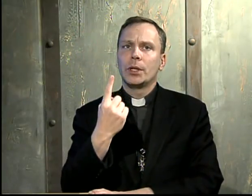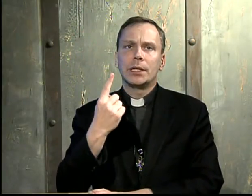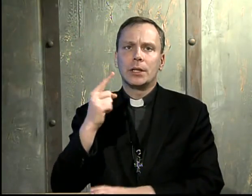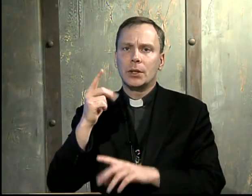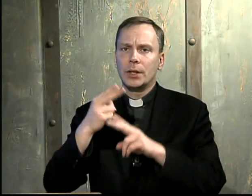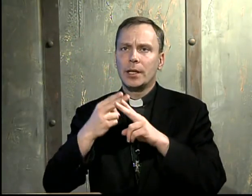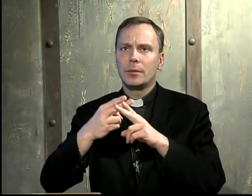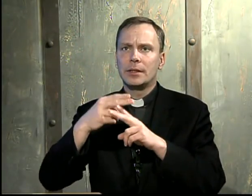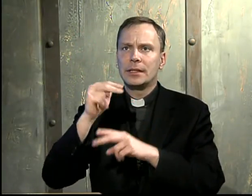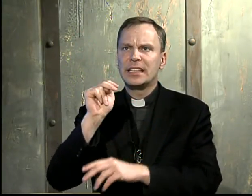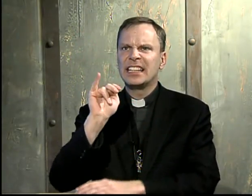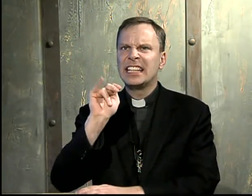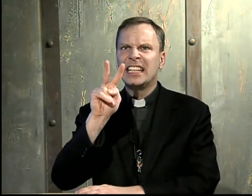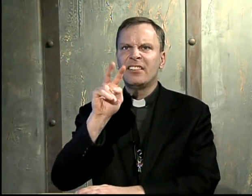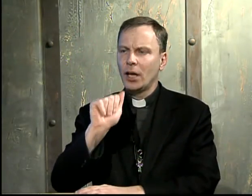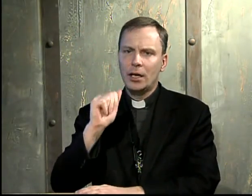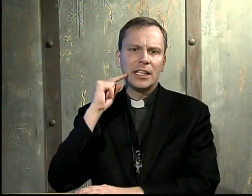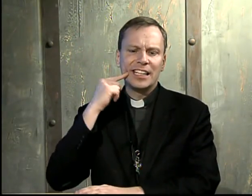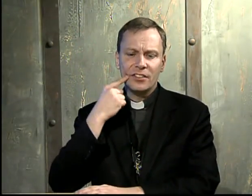and concepts.